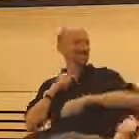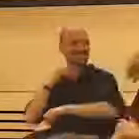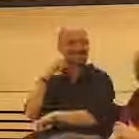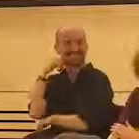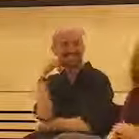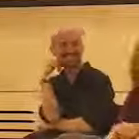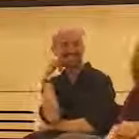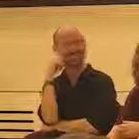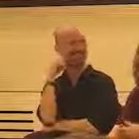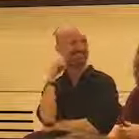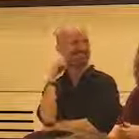Herbert, come on.